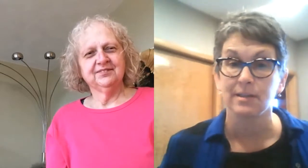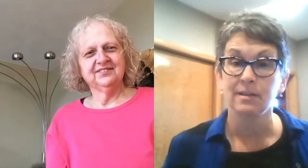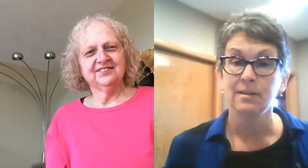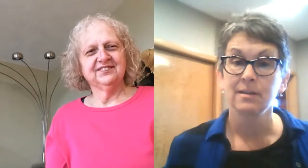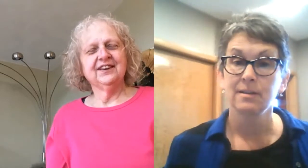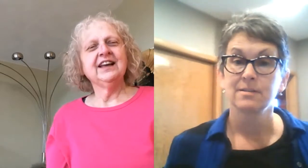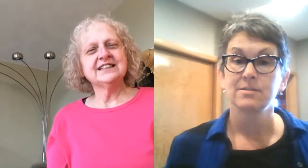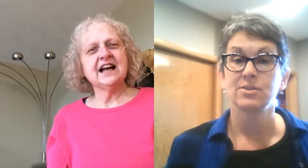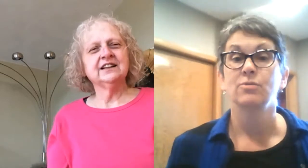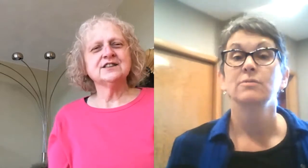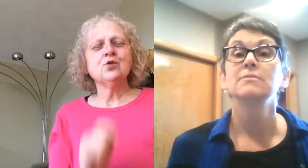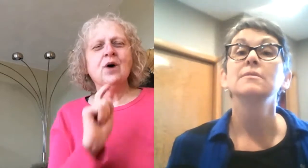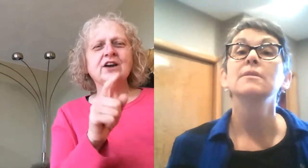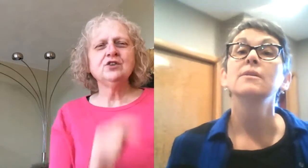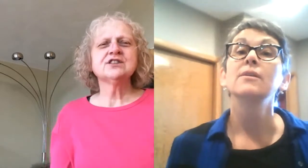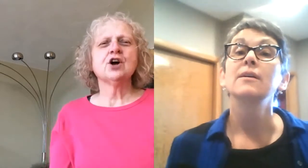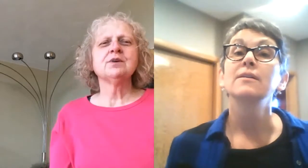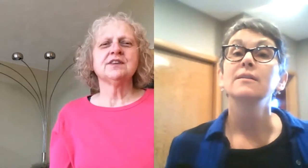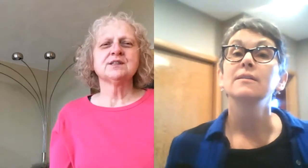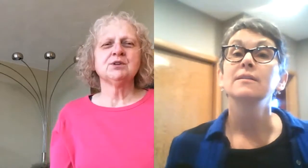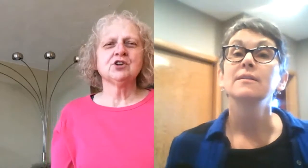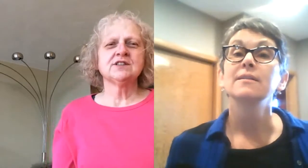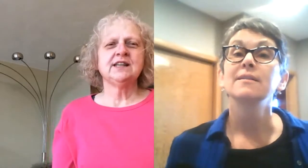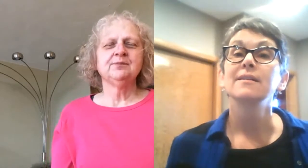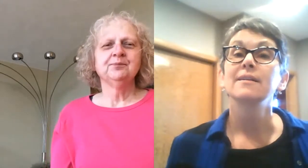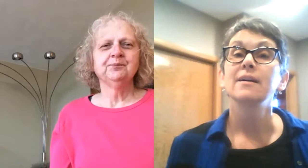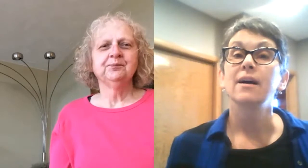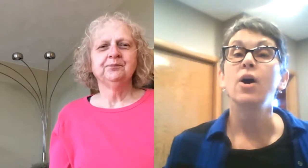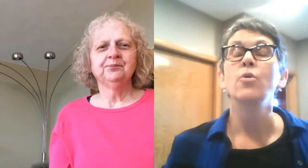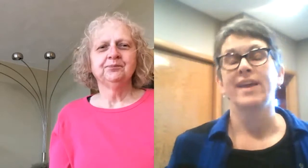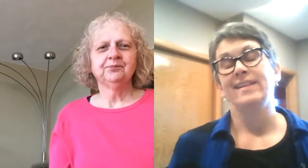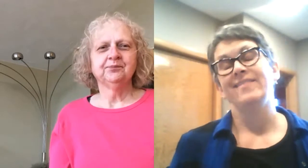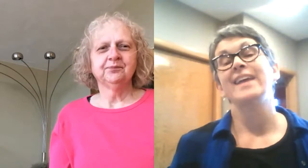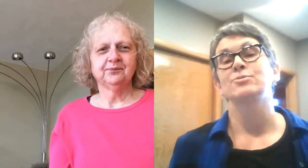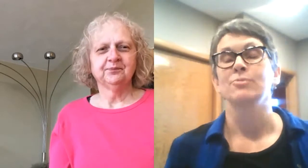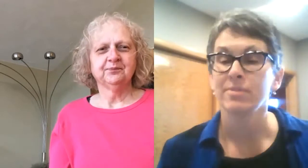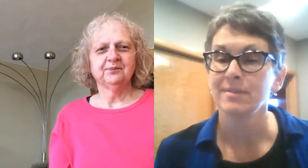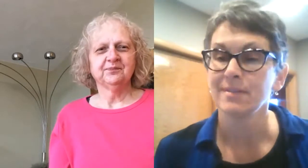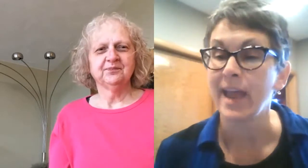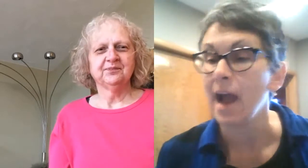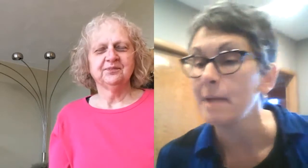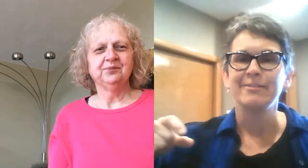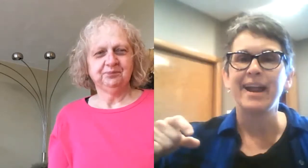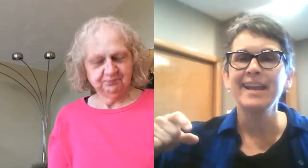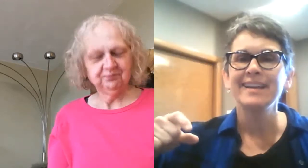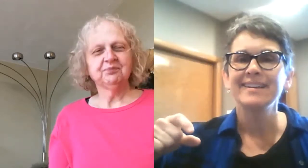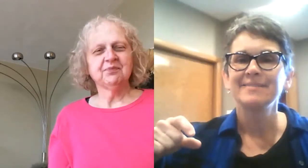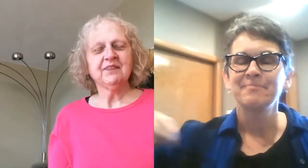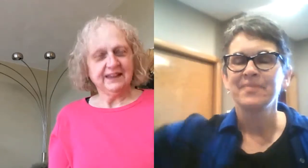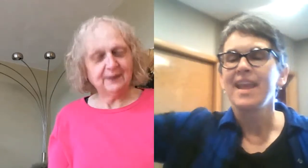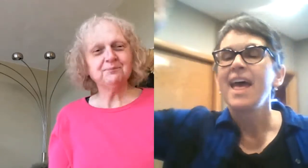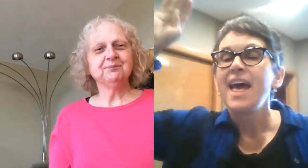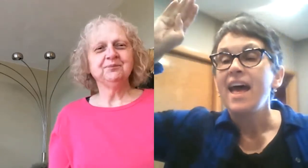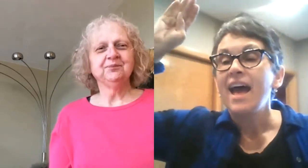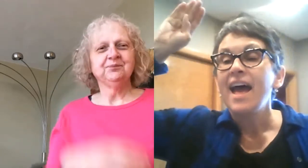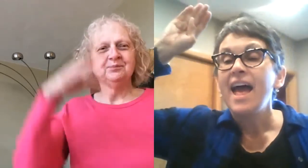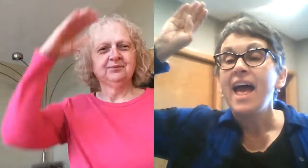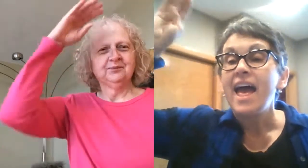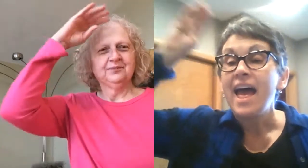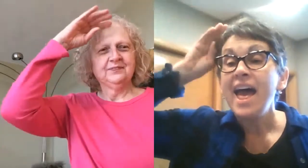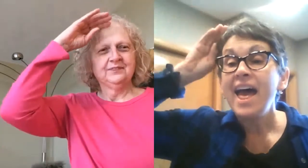to learn. Exactly. So why don't you start with this one, Darcie? Okay. Thanks, Ruth. Okay. Are you ready? Yep.